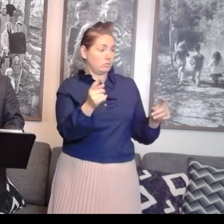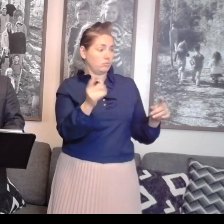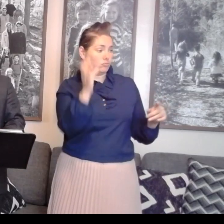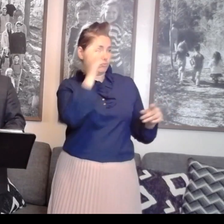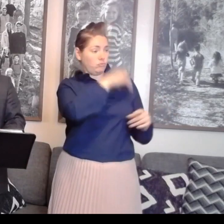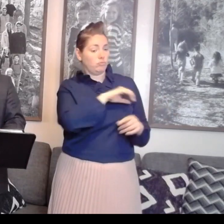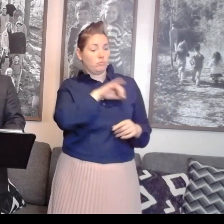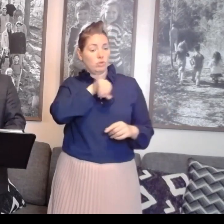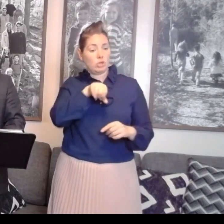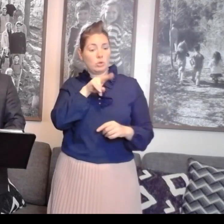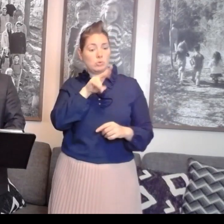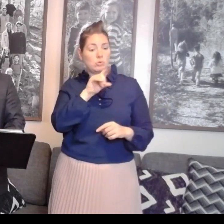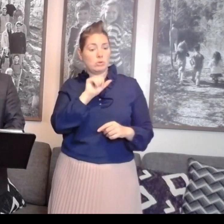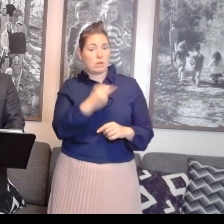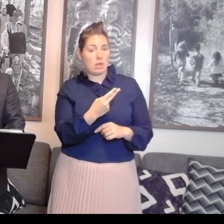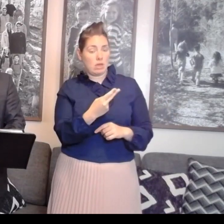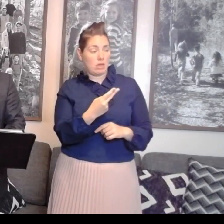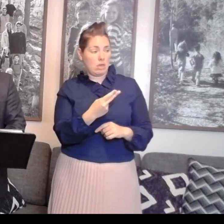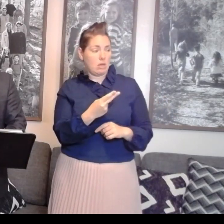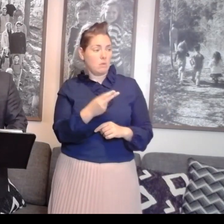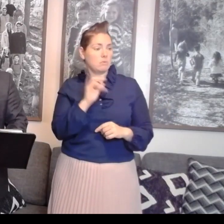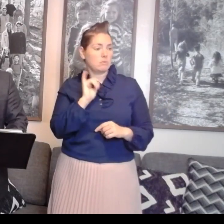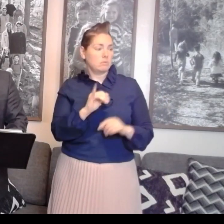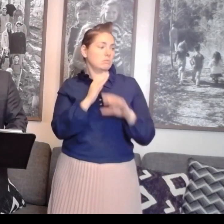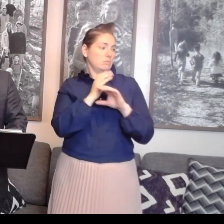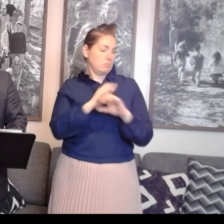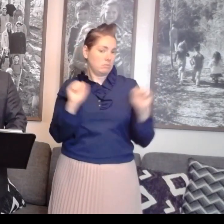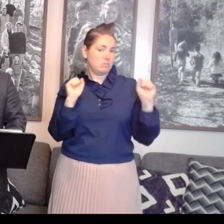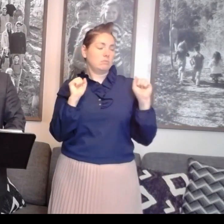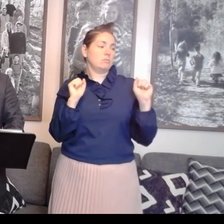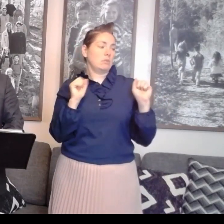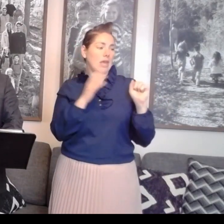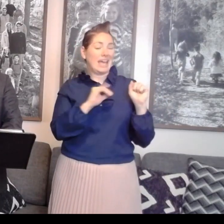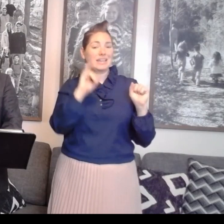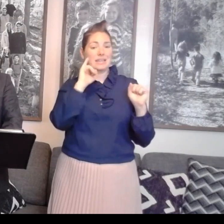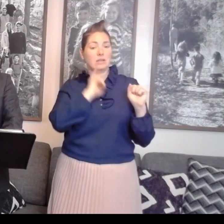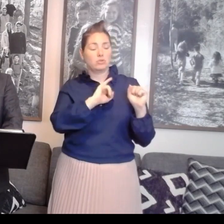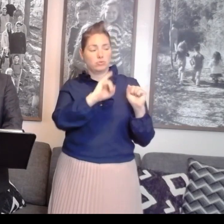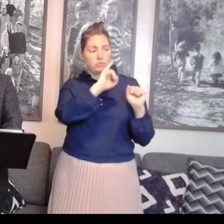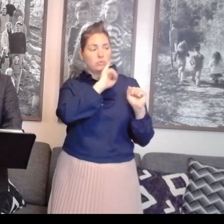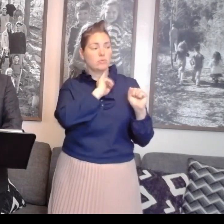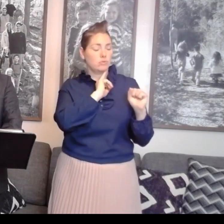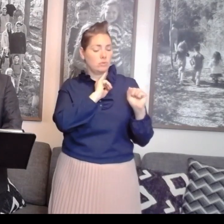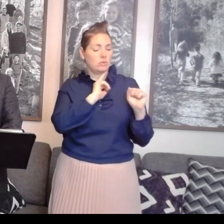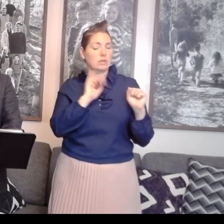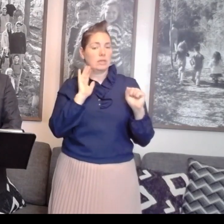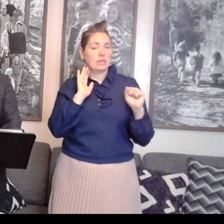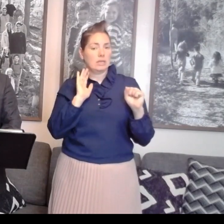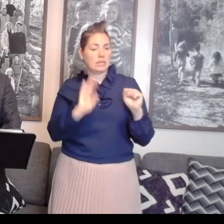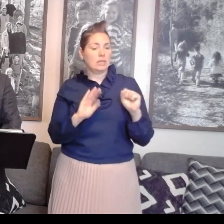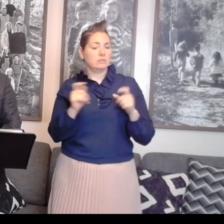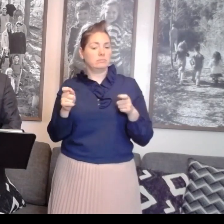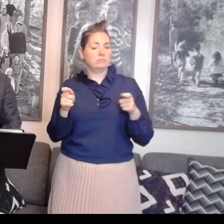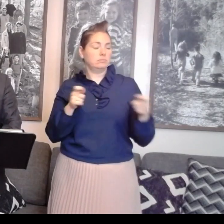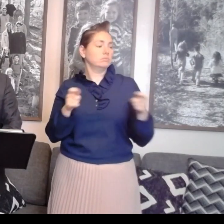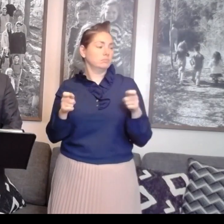Judah was his sanctuary, and Israel his